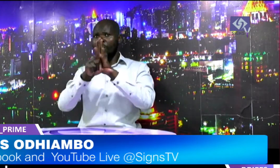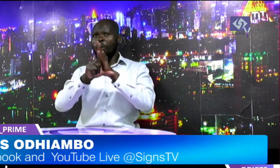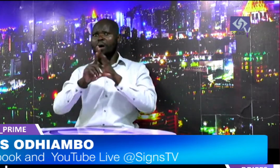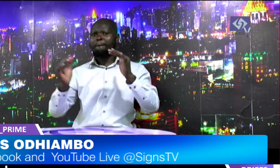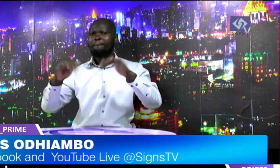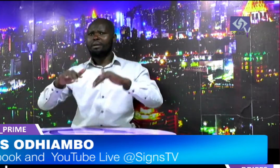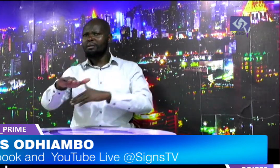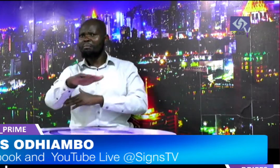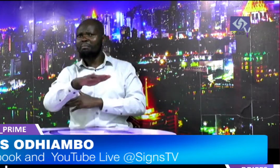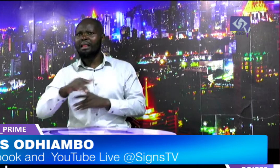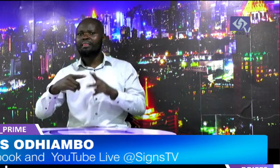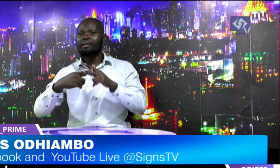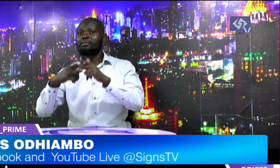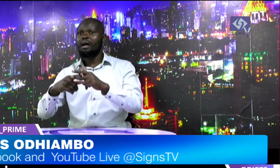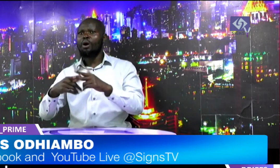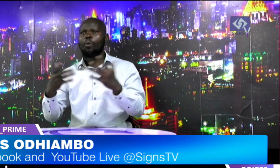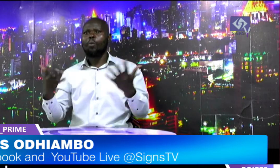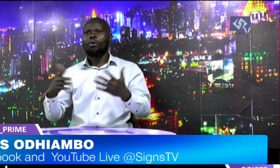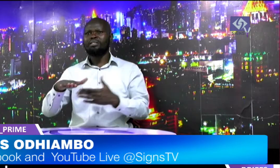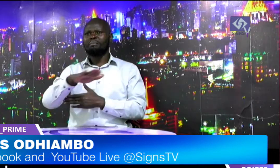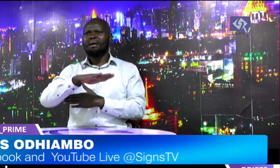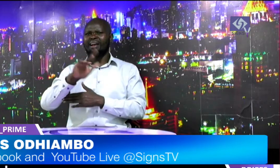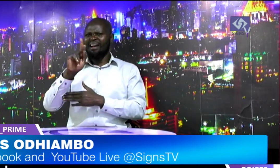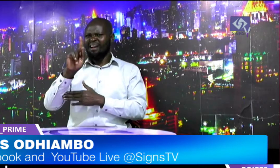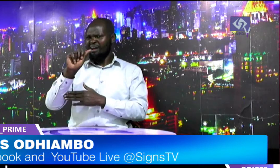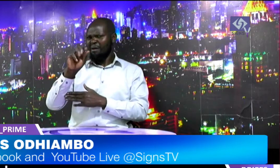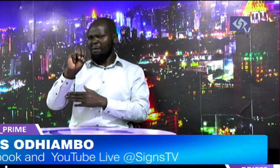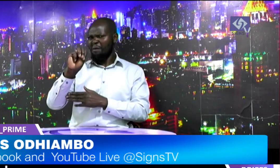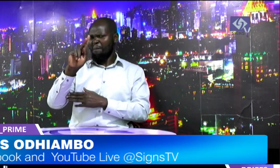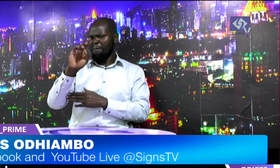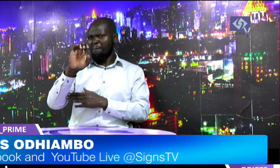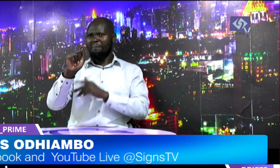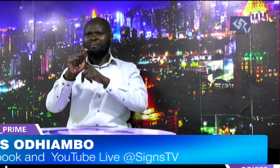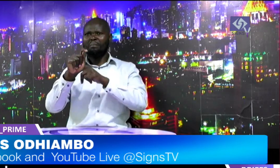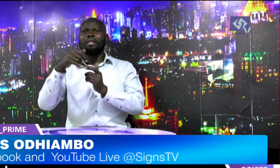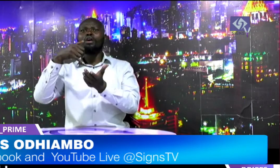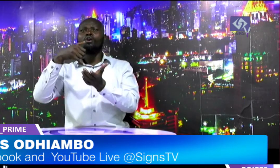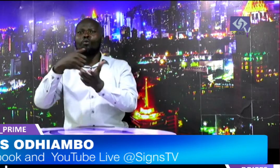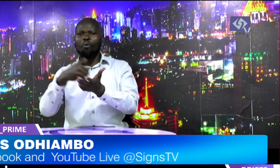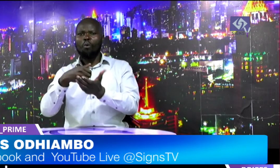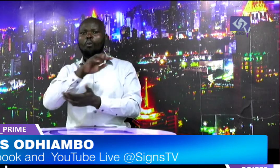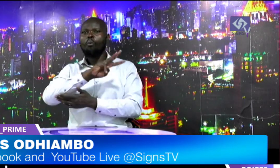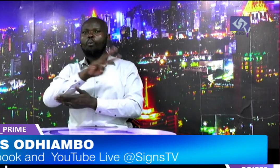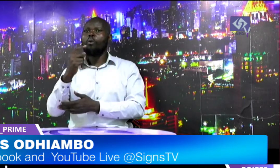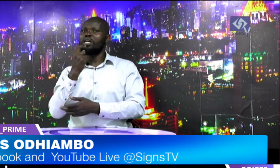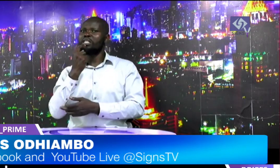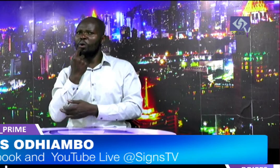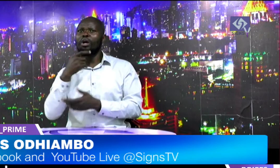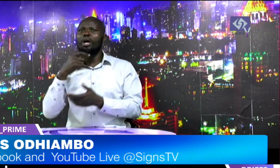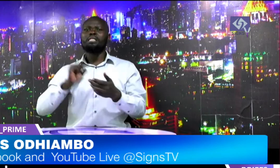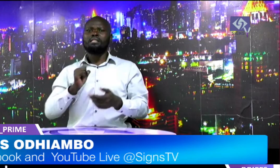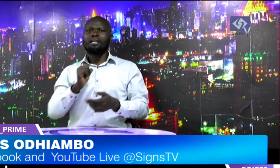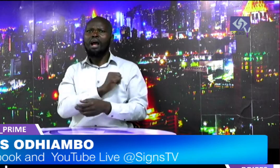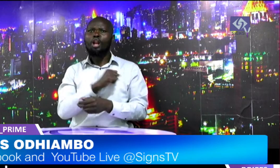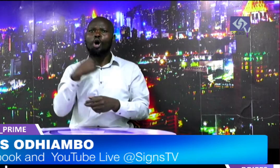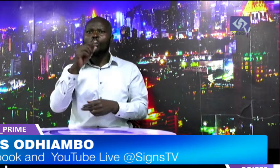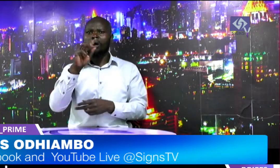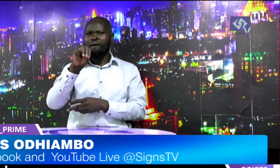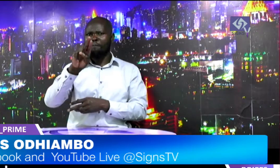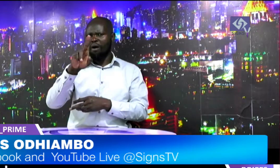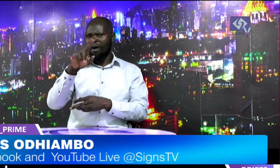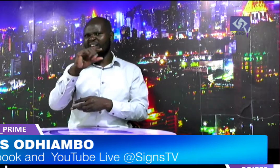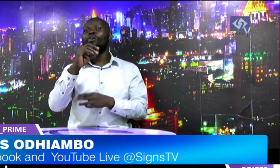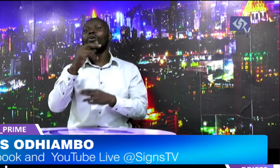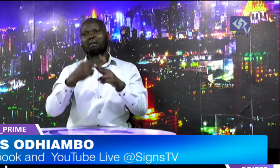Kamket was ordered to appear for interrogation and statement recording at their offices in Nakuru.